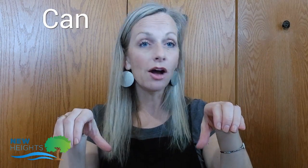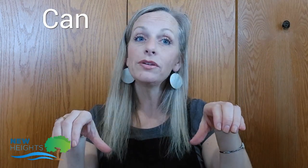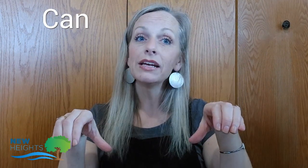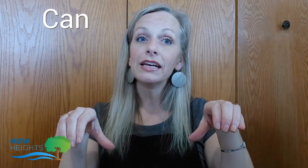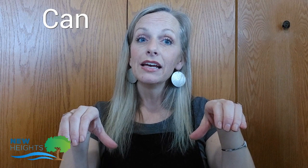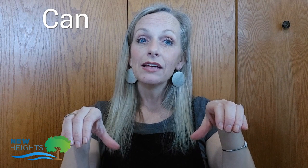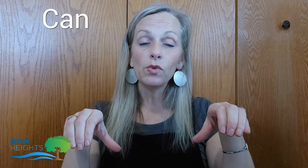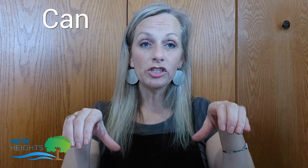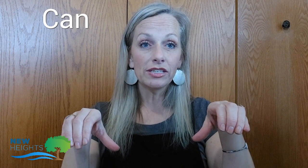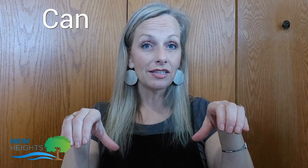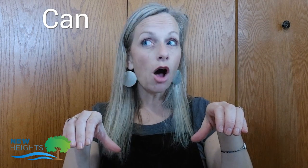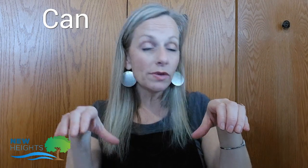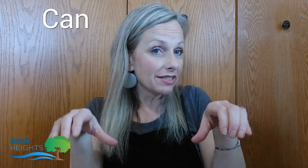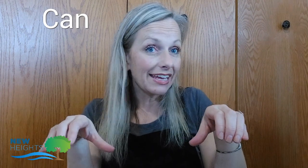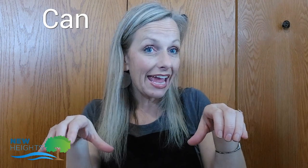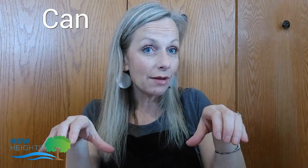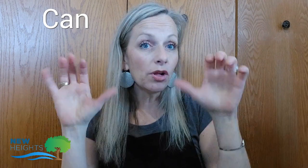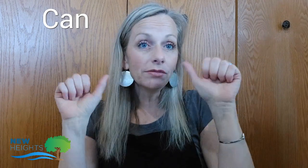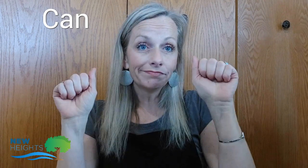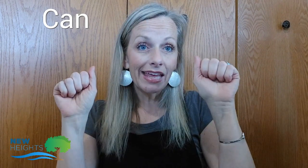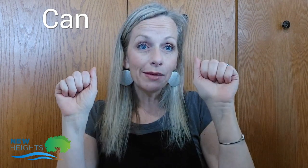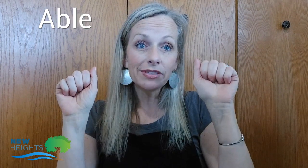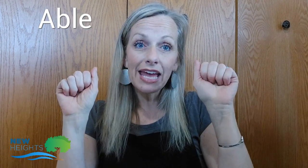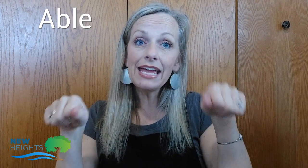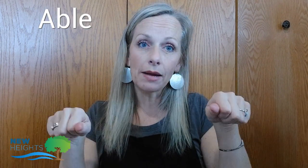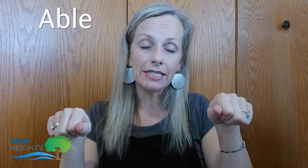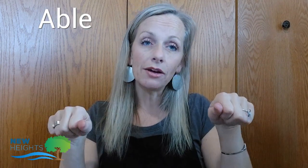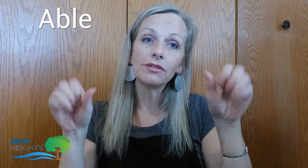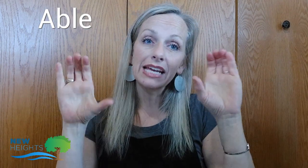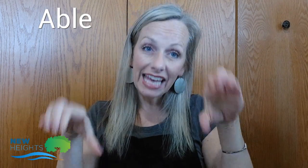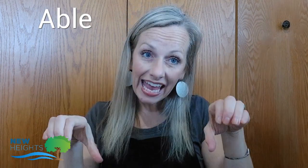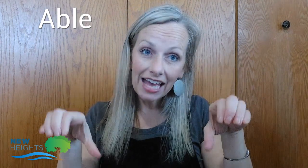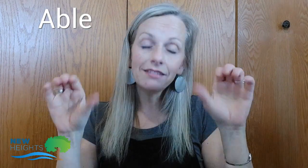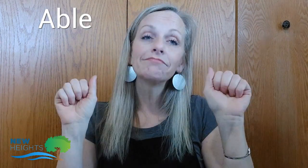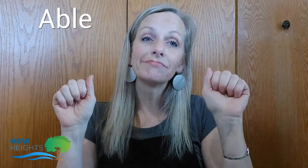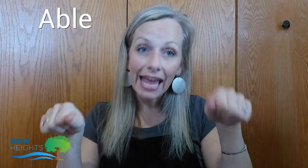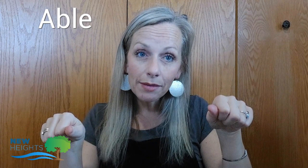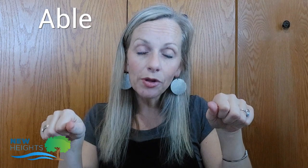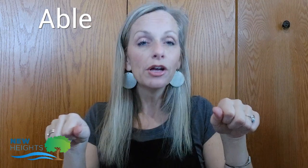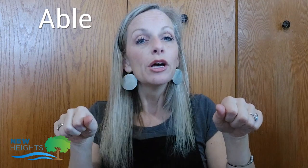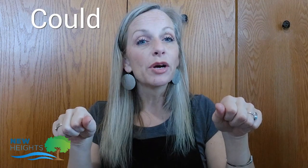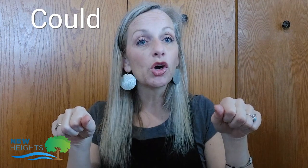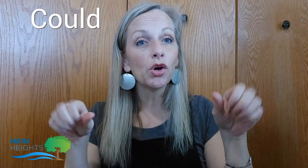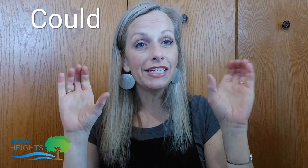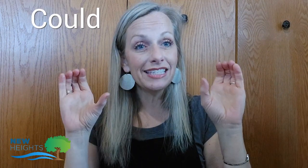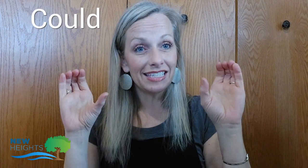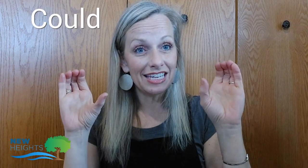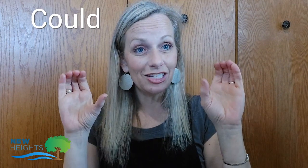down, which is almost like able. Able's the A coming down. Can, able, but could is a C to